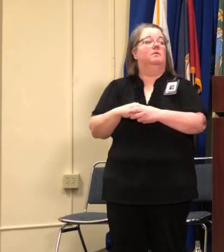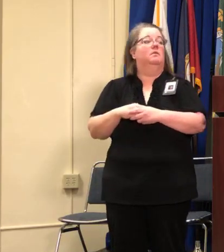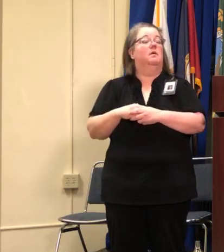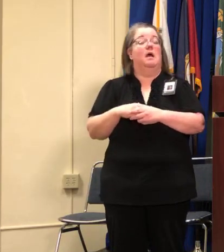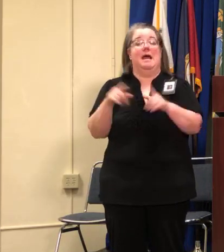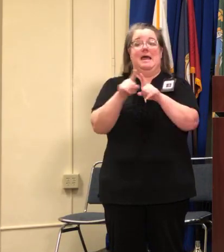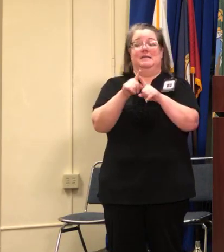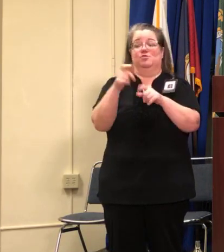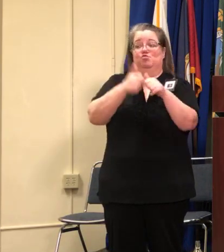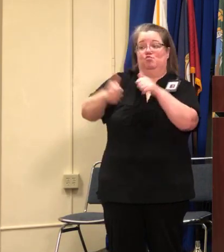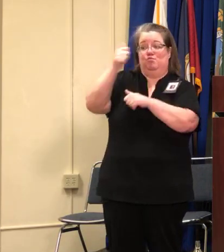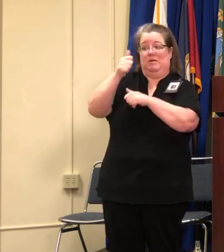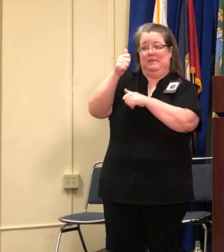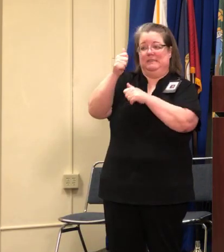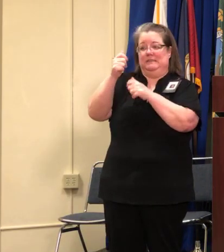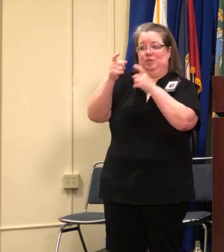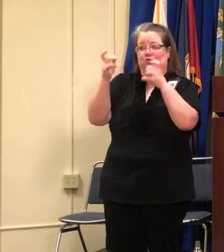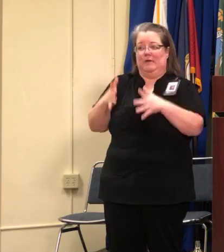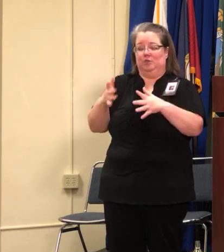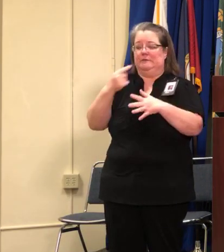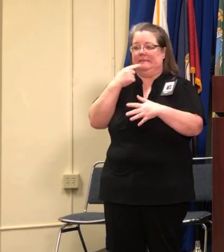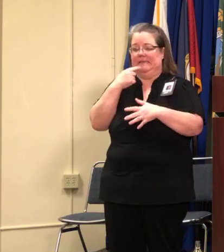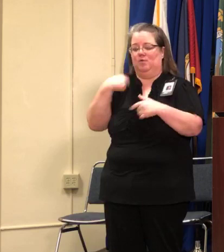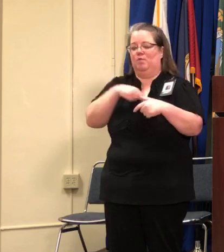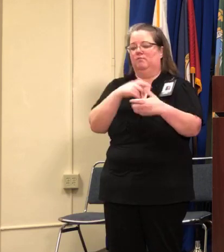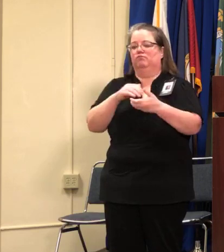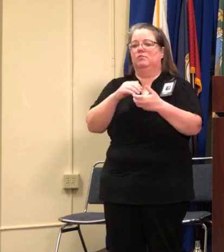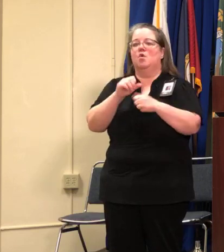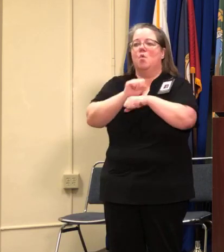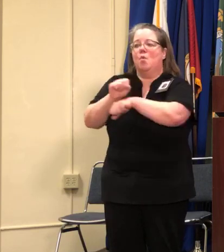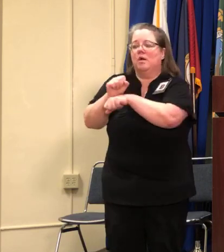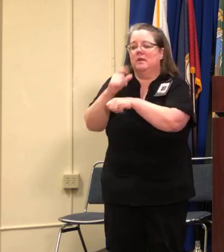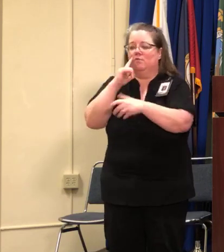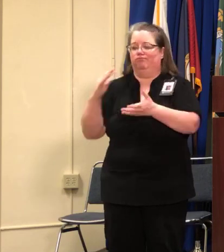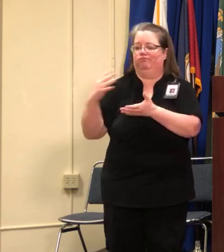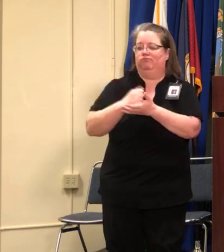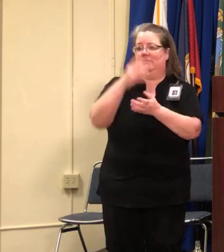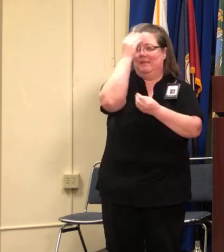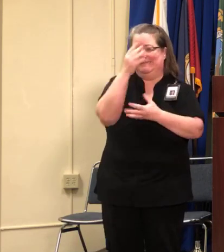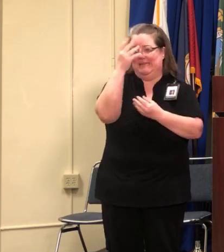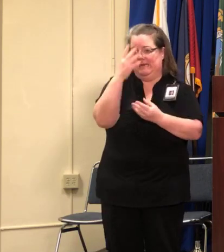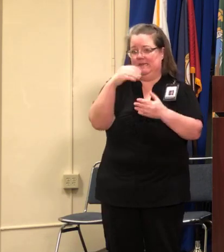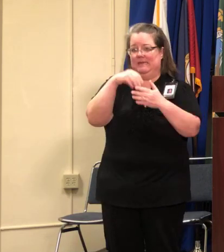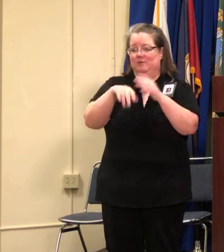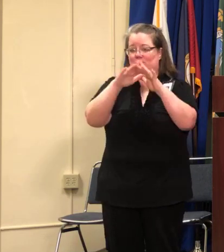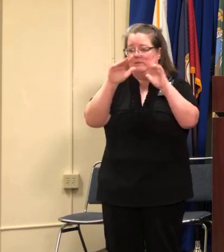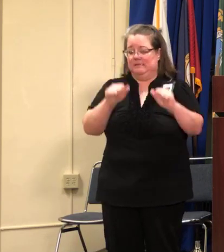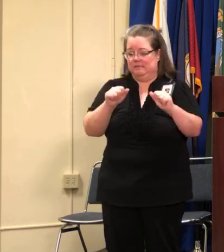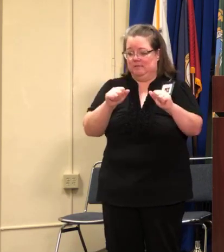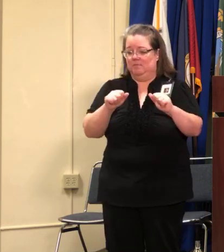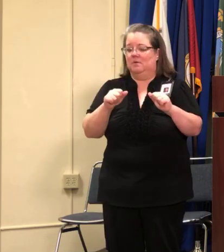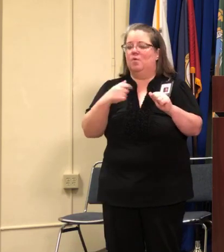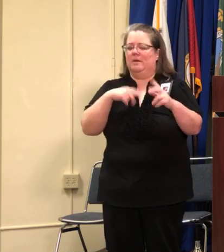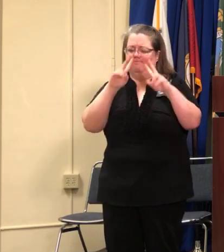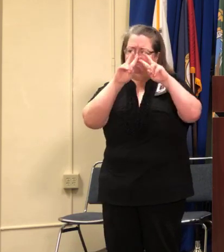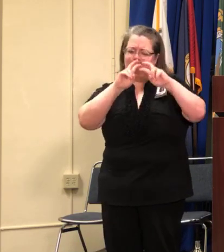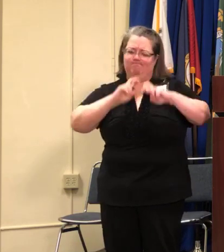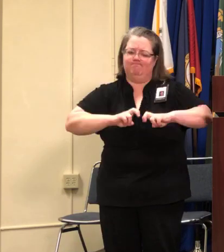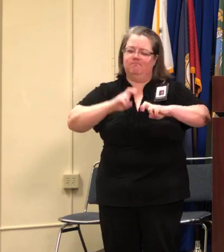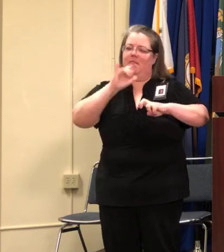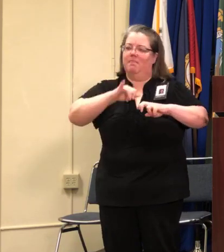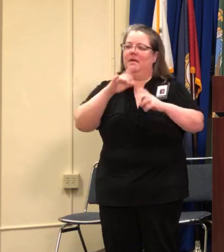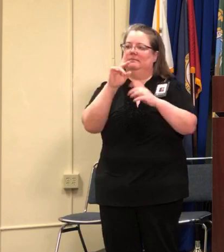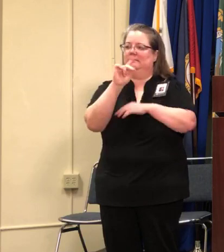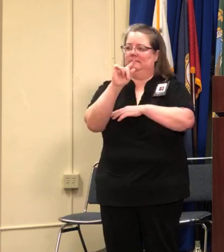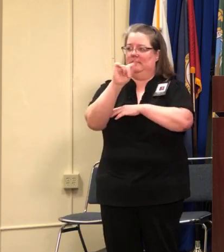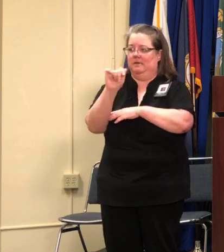As the director mentioned, we have been working to get the data in the system so that we could begin doing some analysis of that